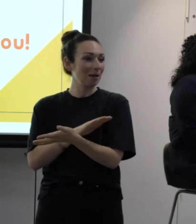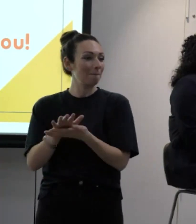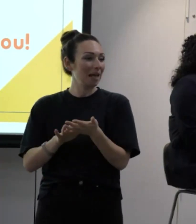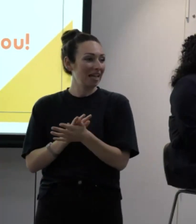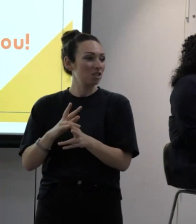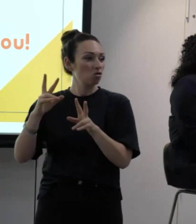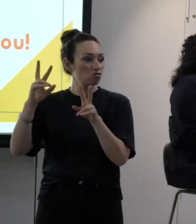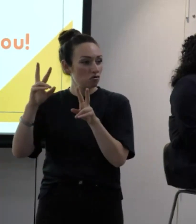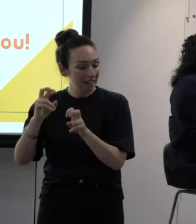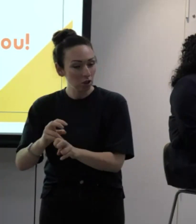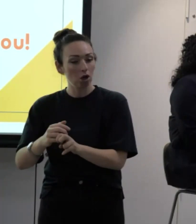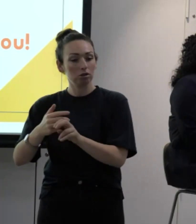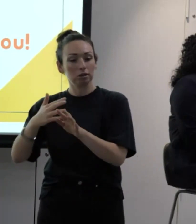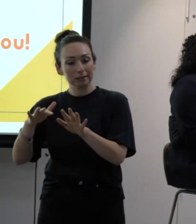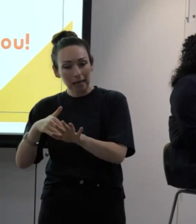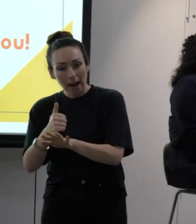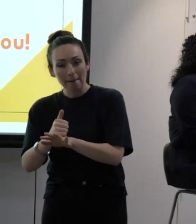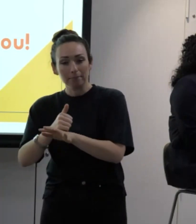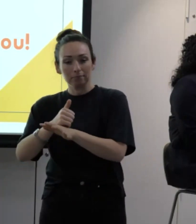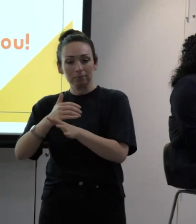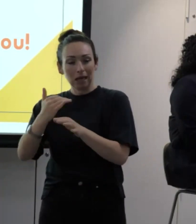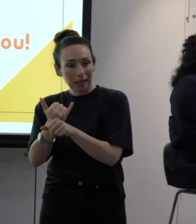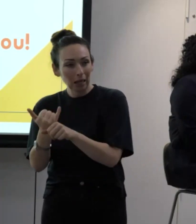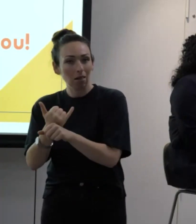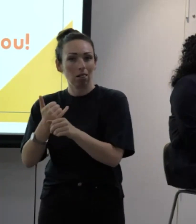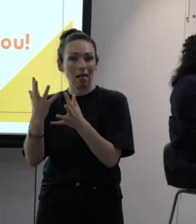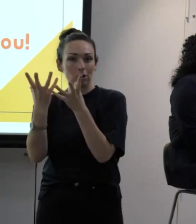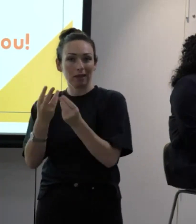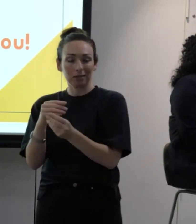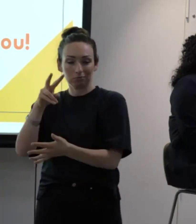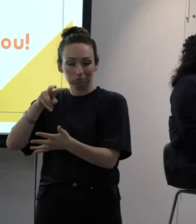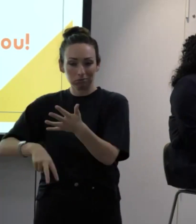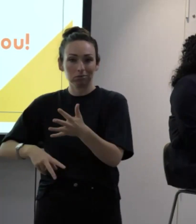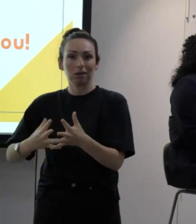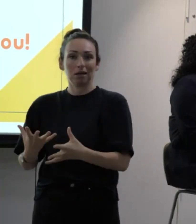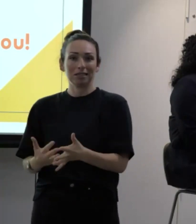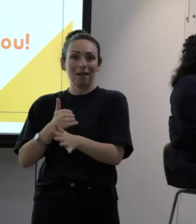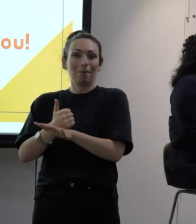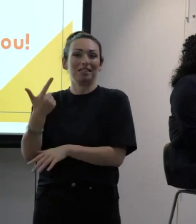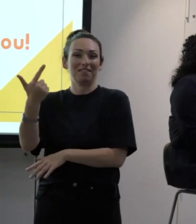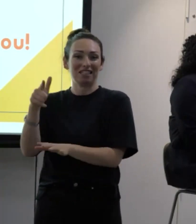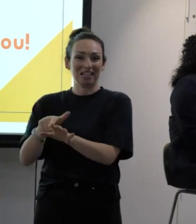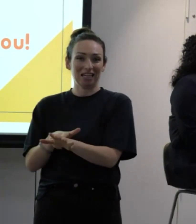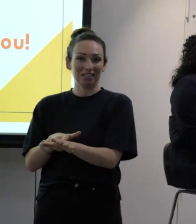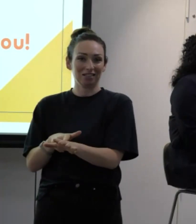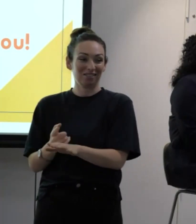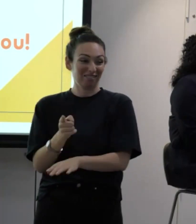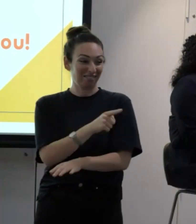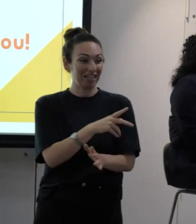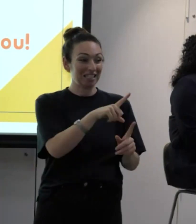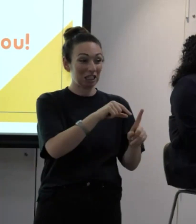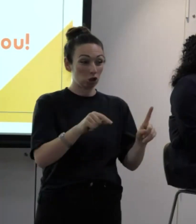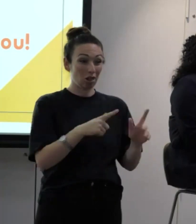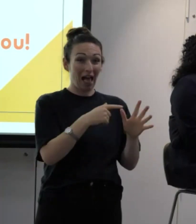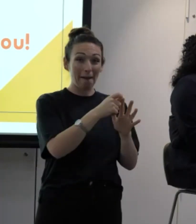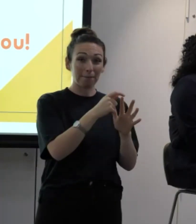from a research finding to be implemented in clinical practice on average, if it ever is. App developers, digital therapeutics, are not waiting for that. They're developing